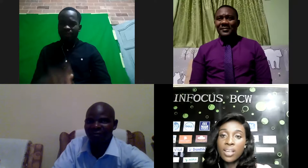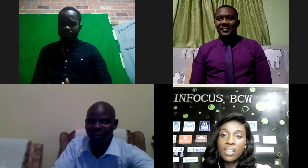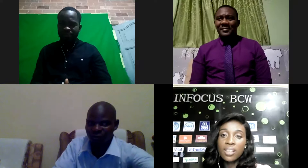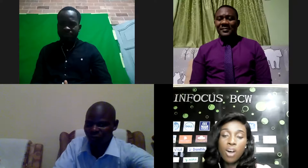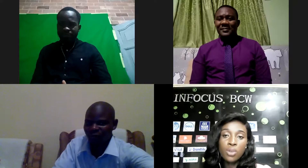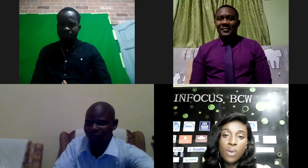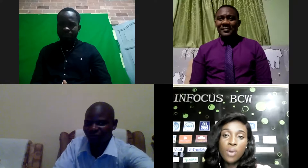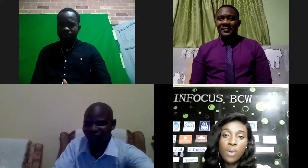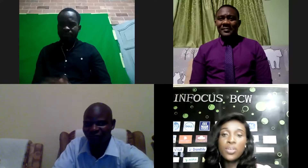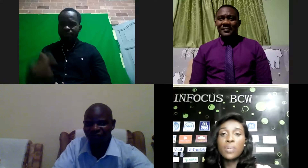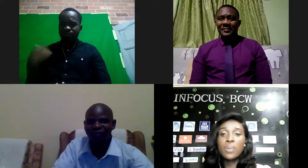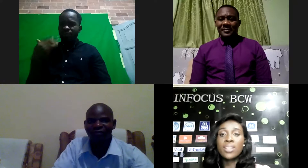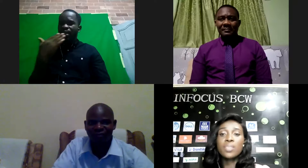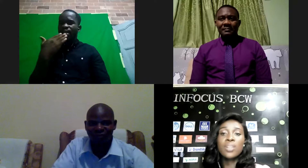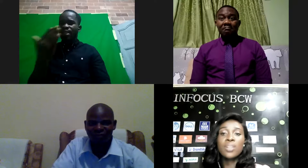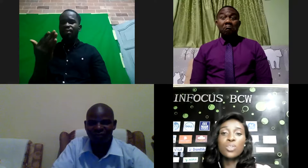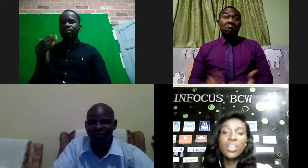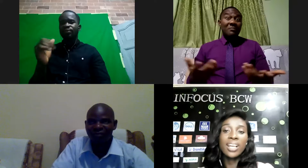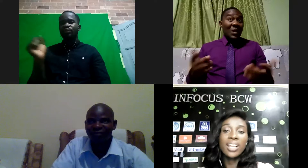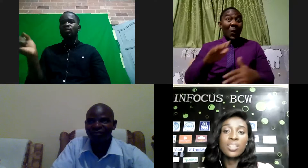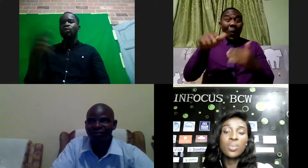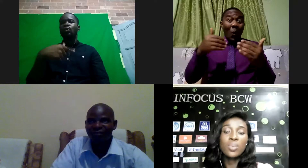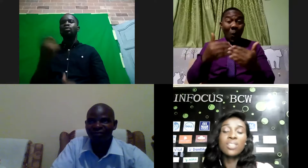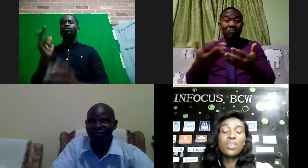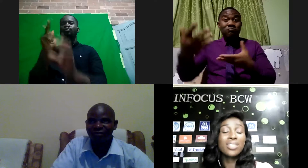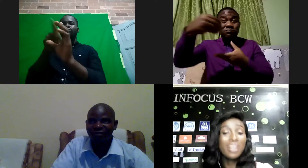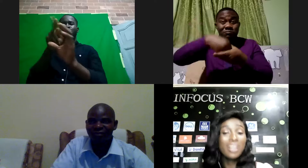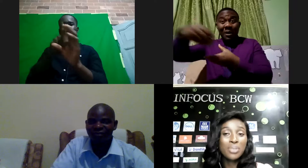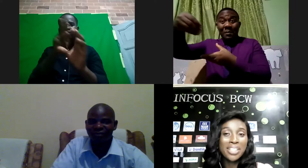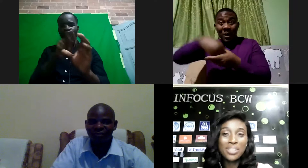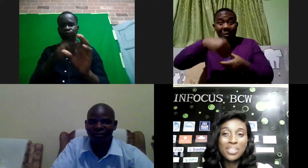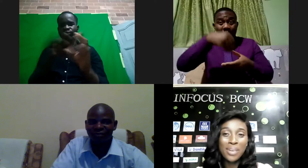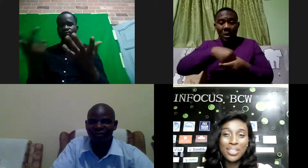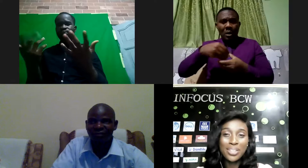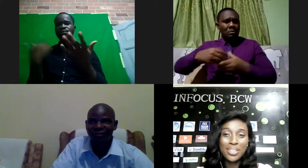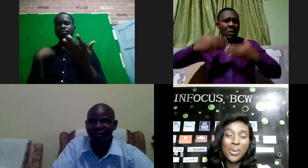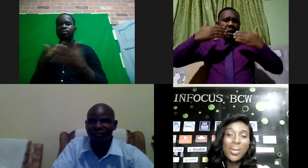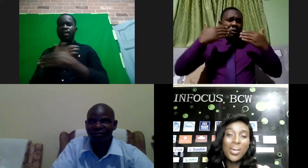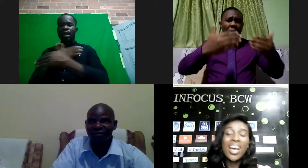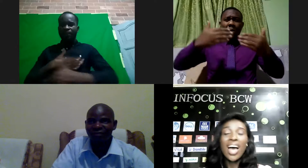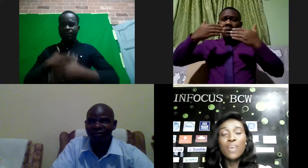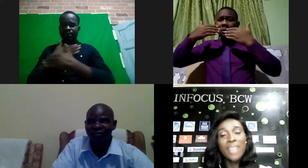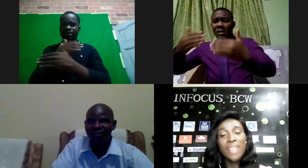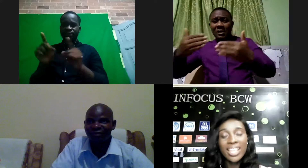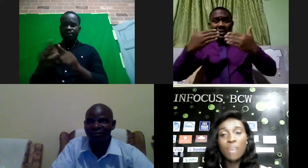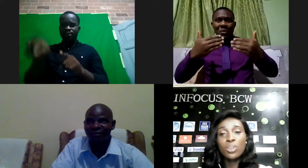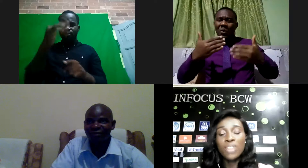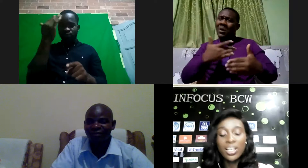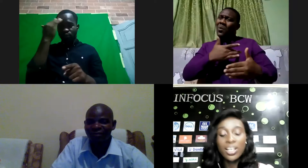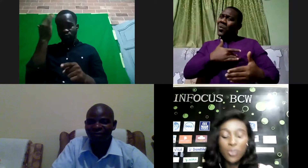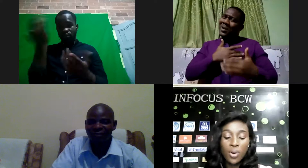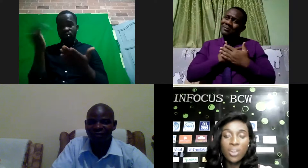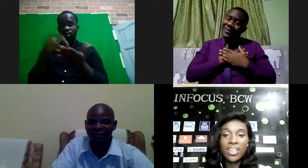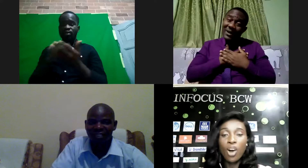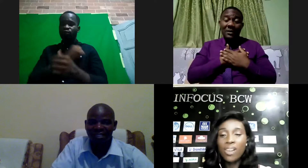We thank also every participant joining us. We seriously appreciate you, as you know, and we again apologize